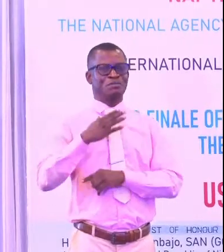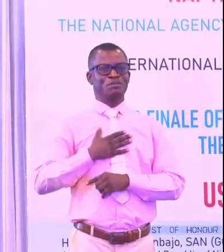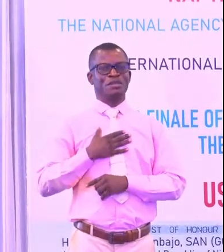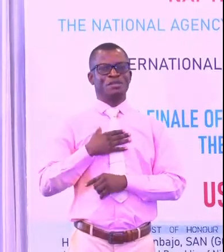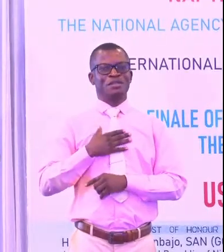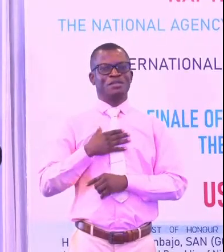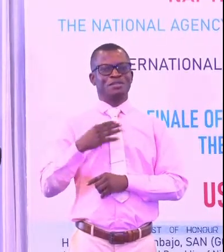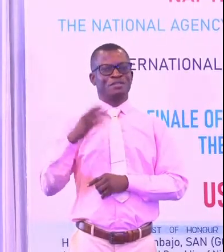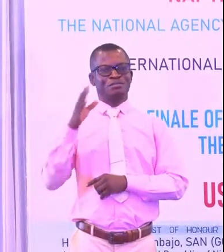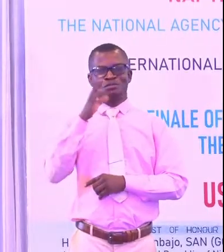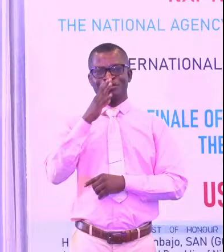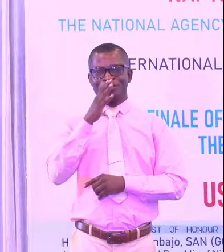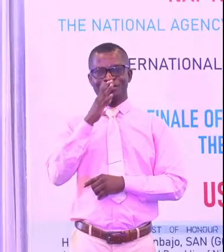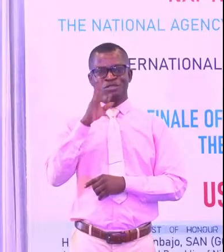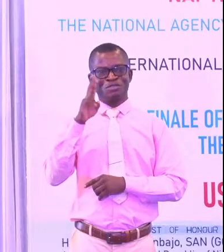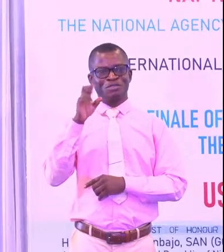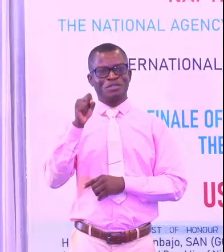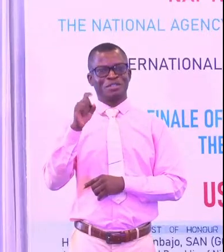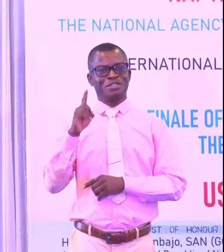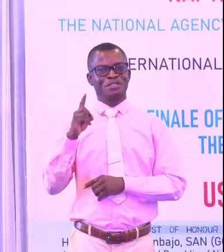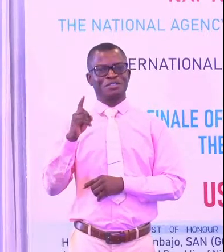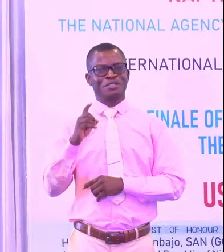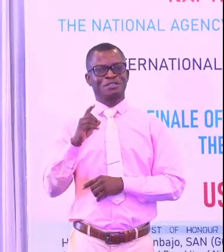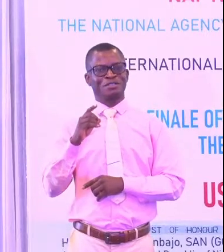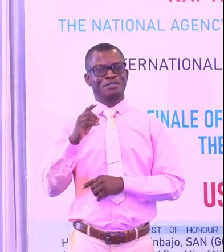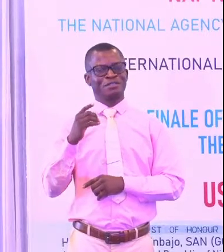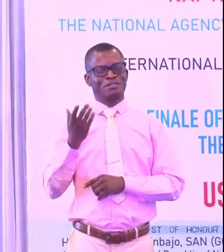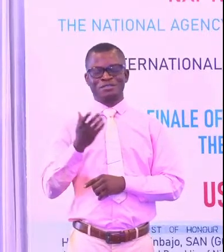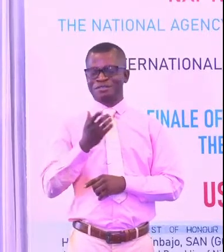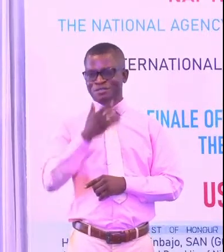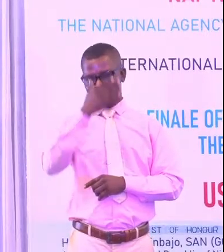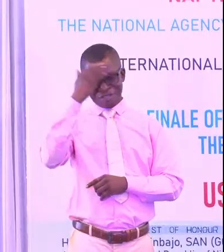I almost vomited in the tummy. It's not easy.